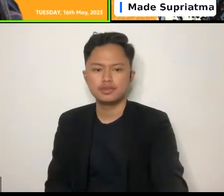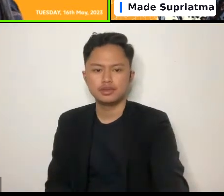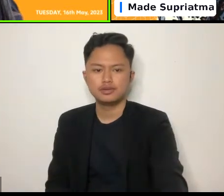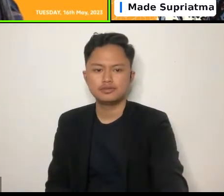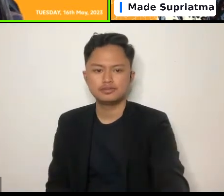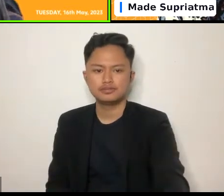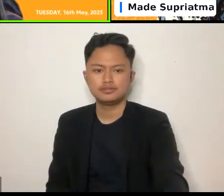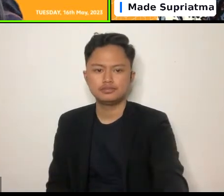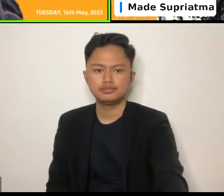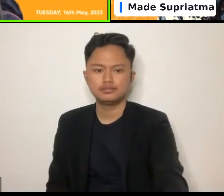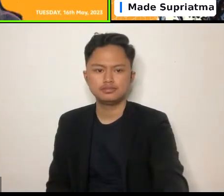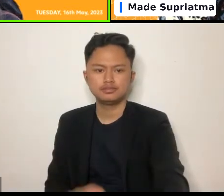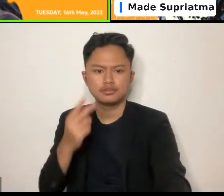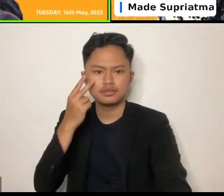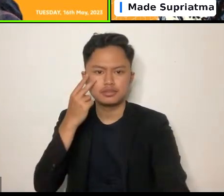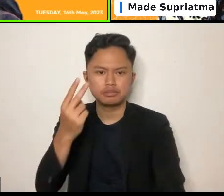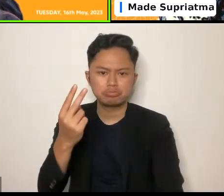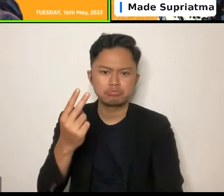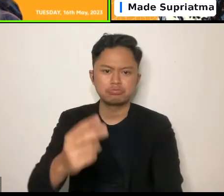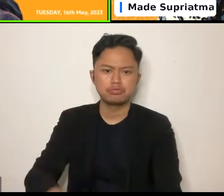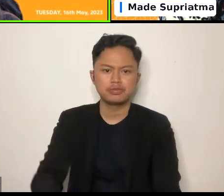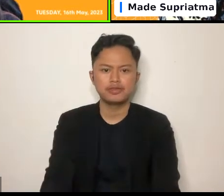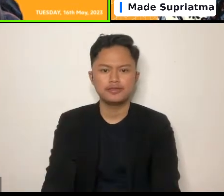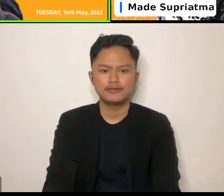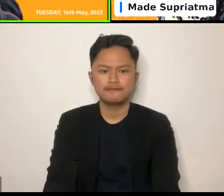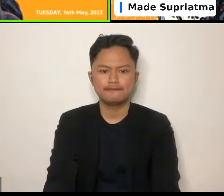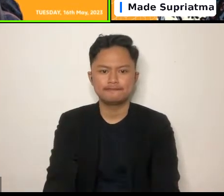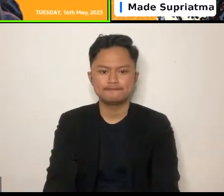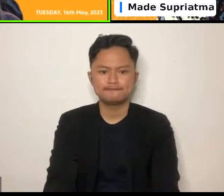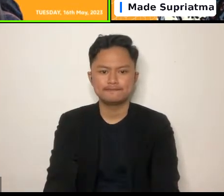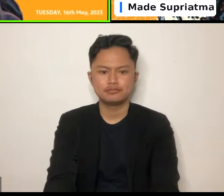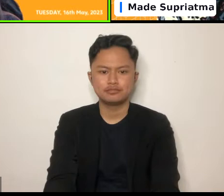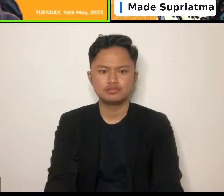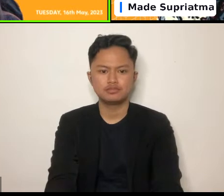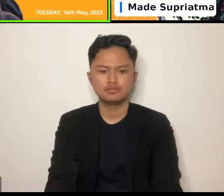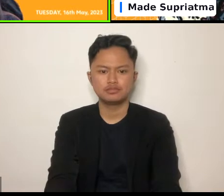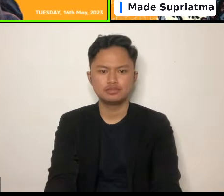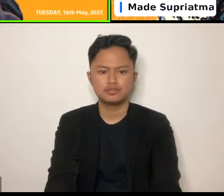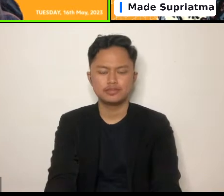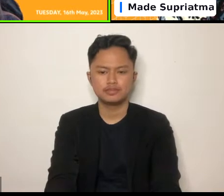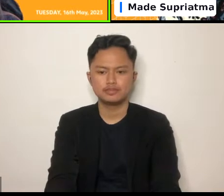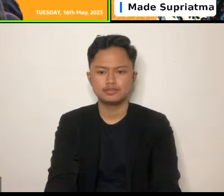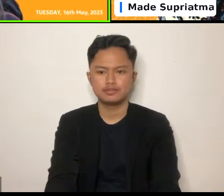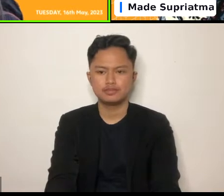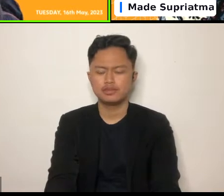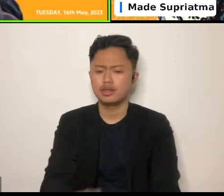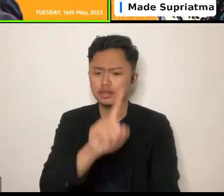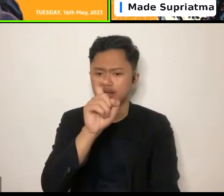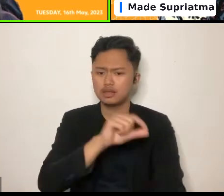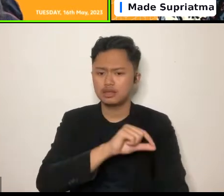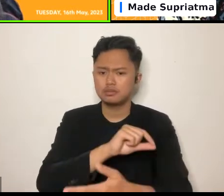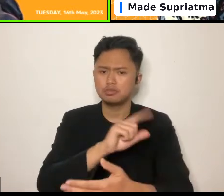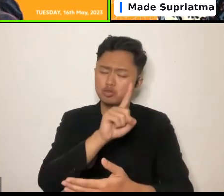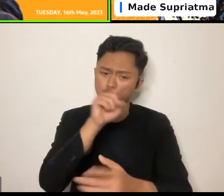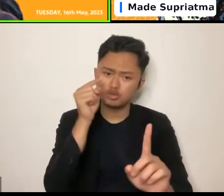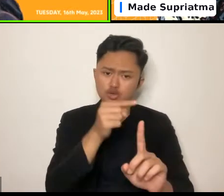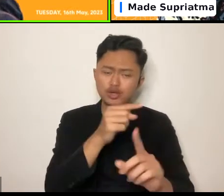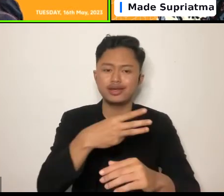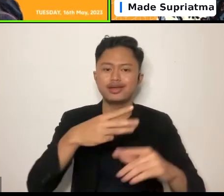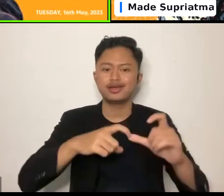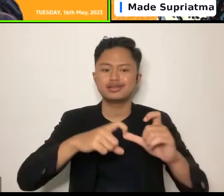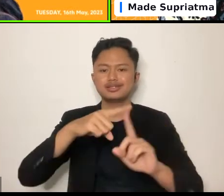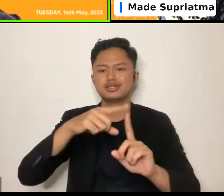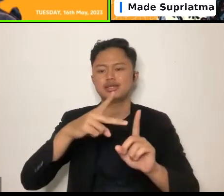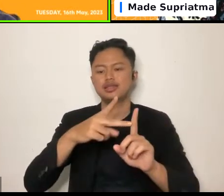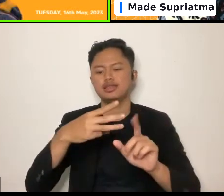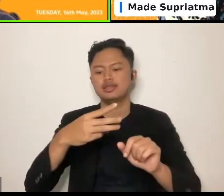I see one of the question has been answered by Esther, but would you mind to restate